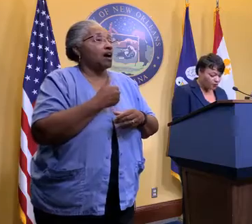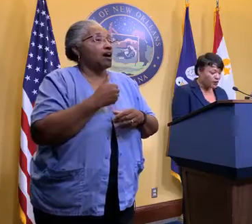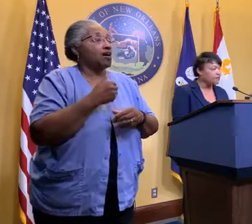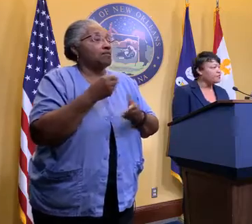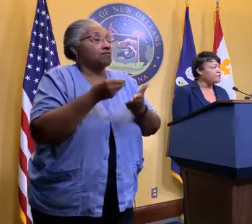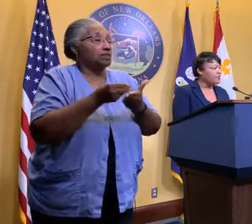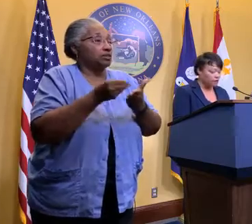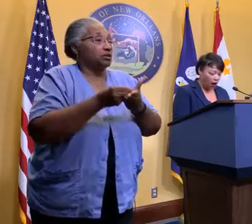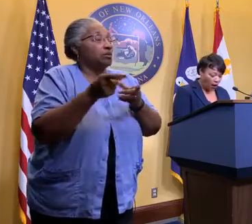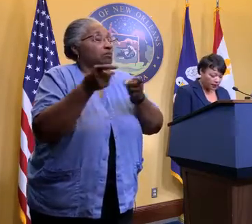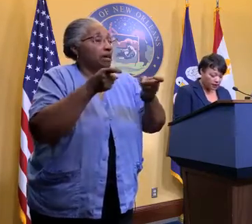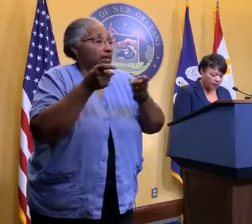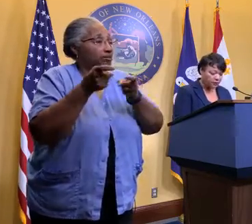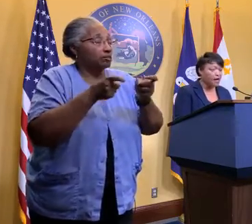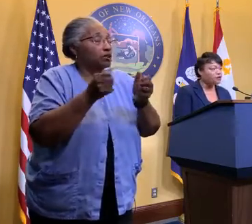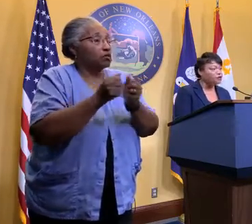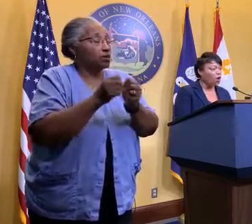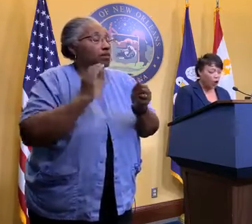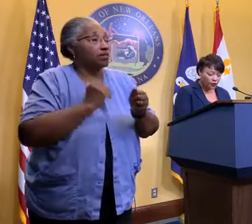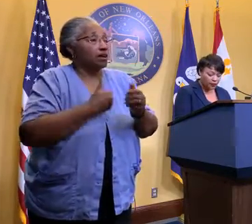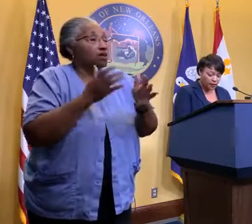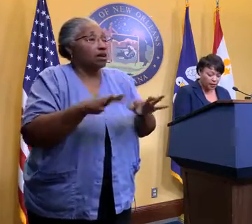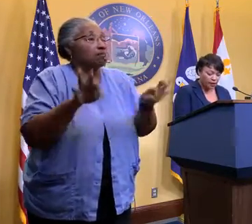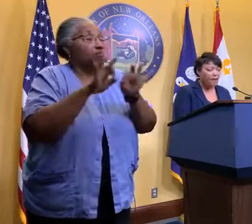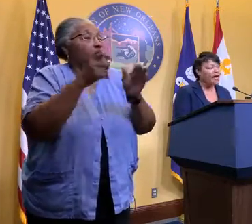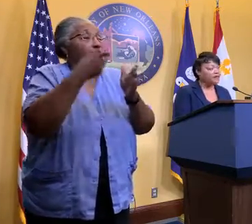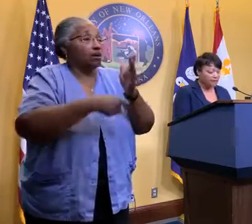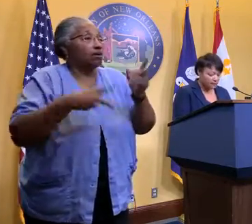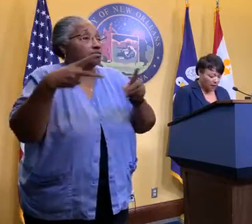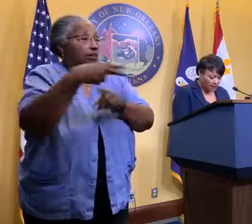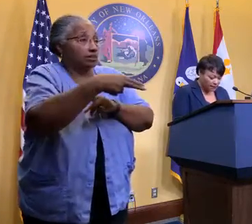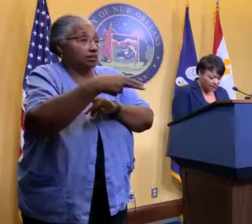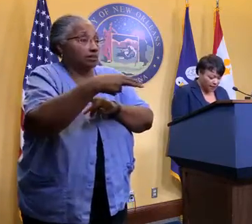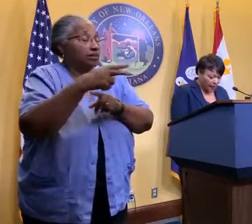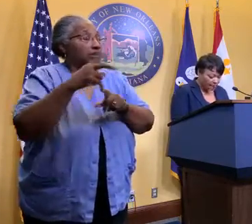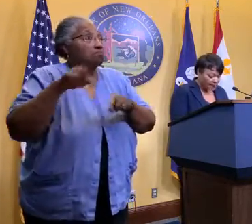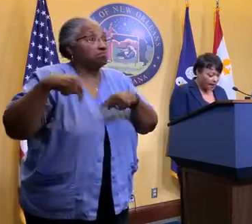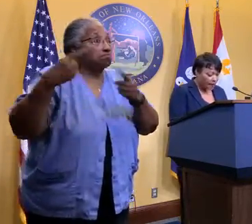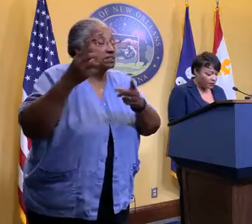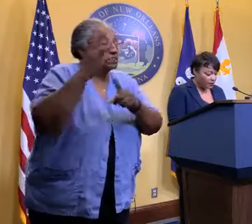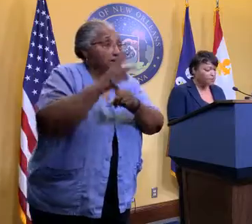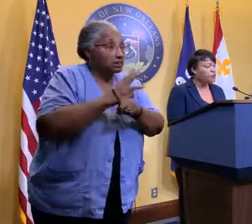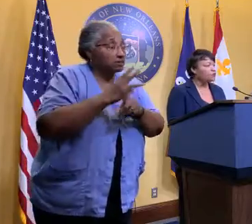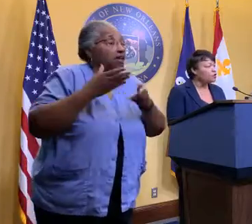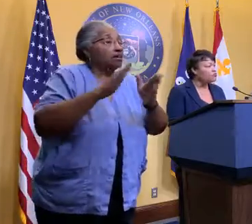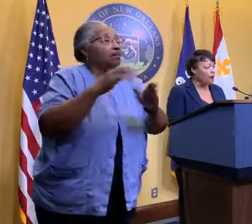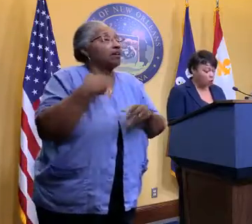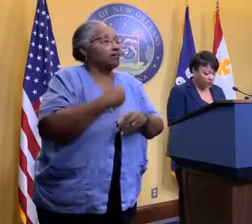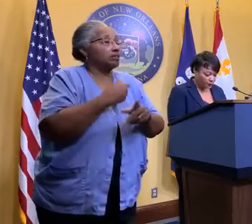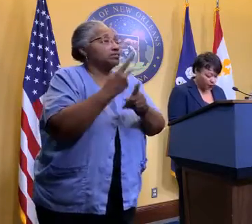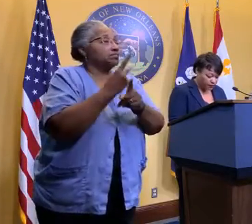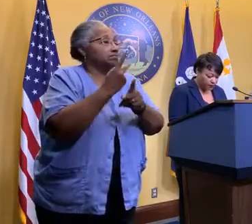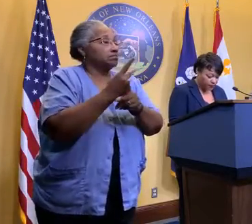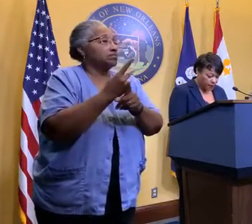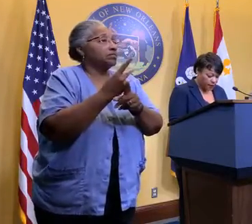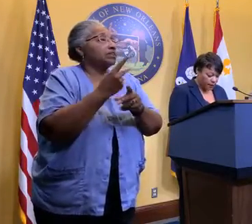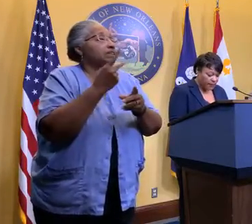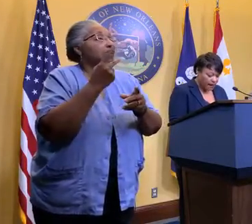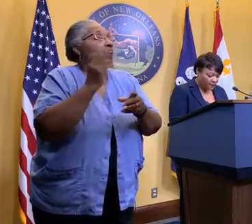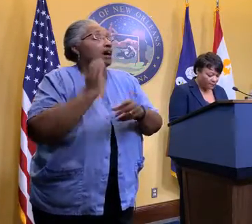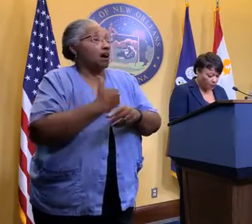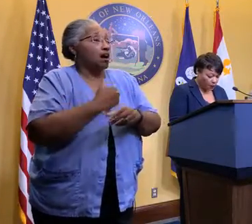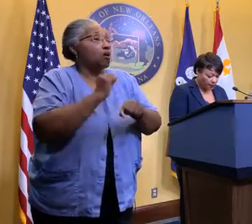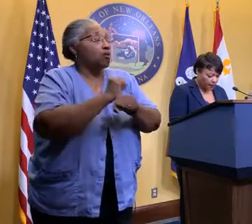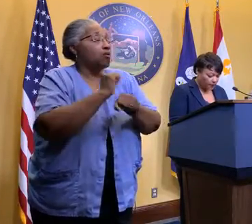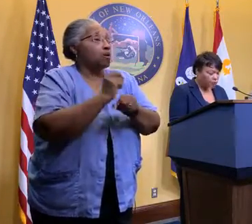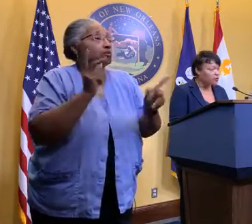management, along with our significant cost-cutting measures over the past 6 months, has allowed us to preserve our workforce